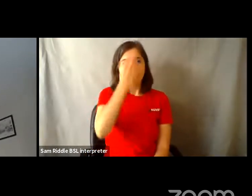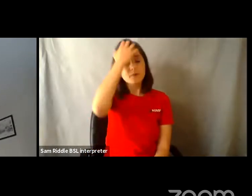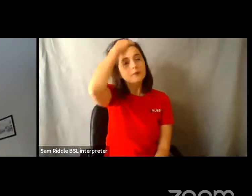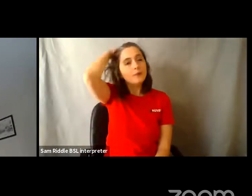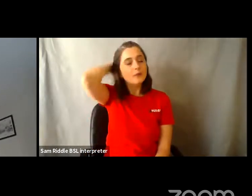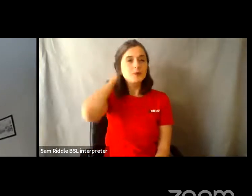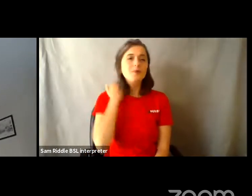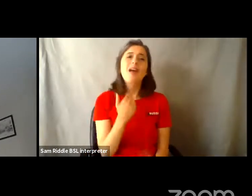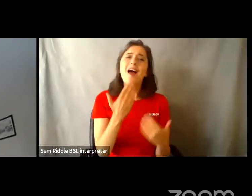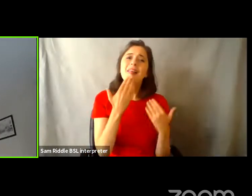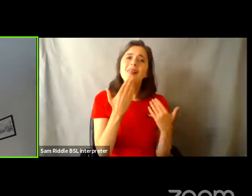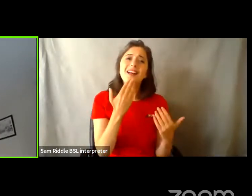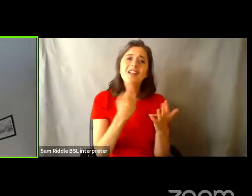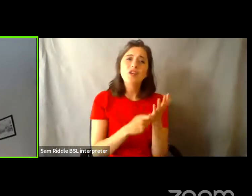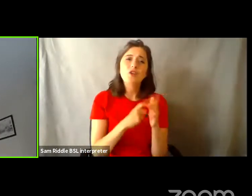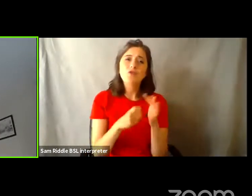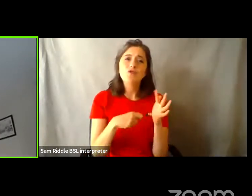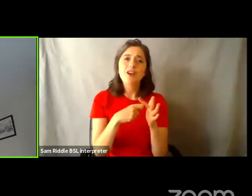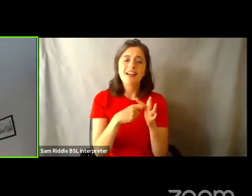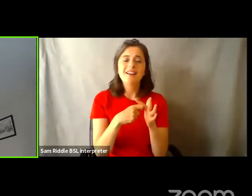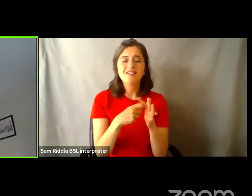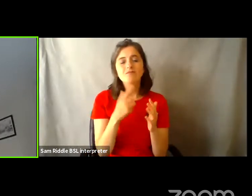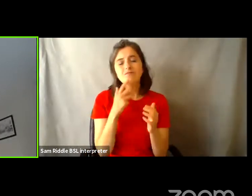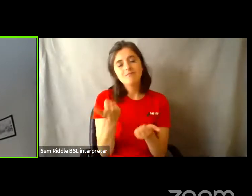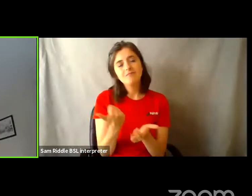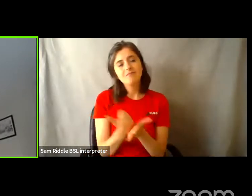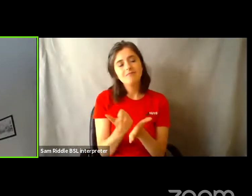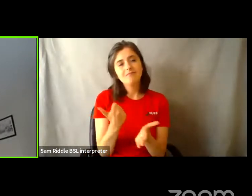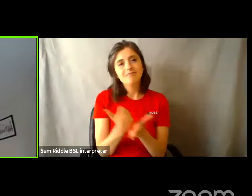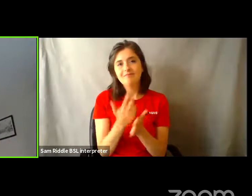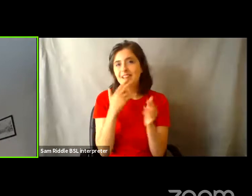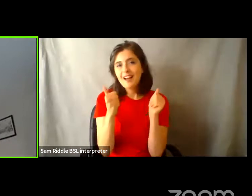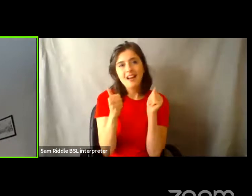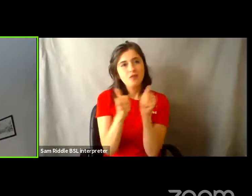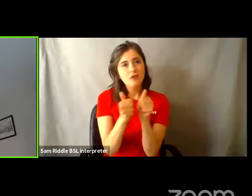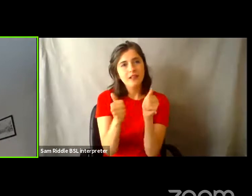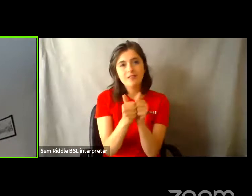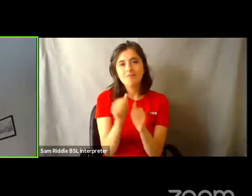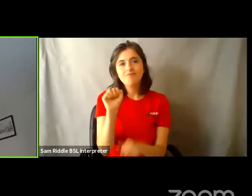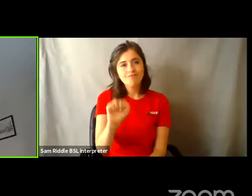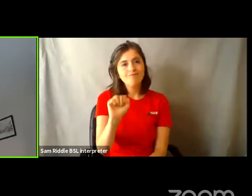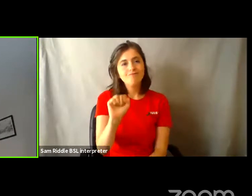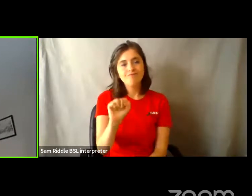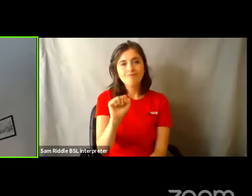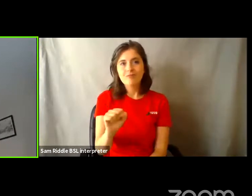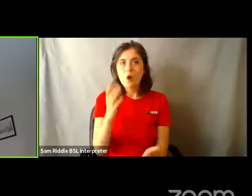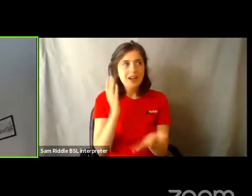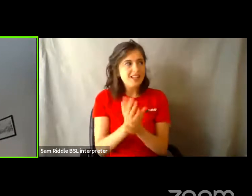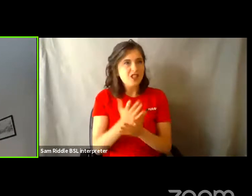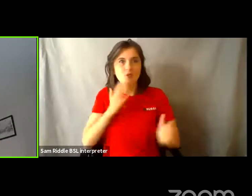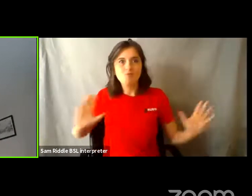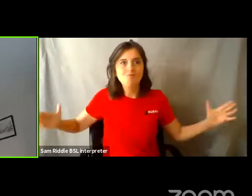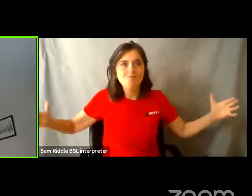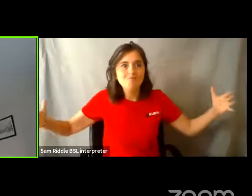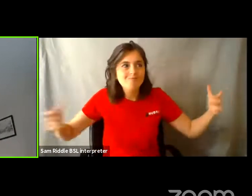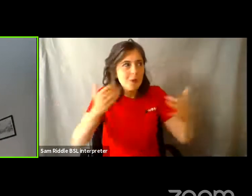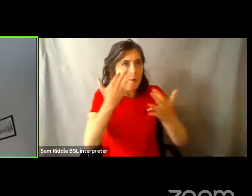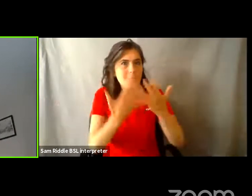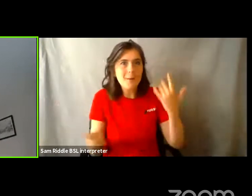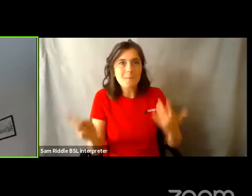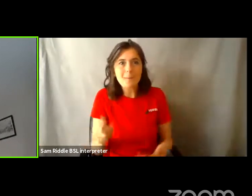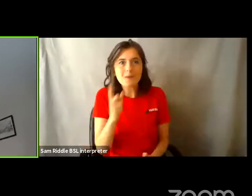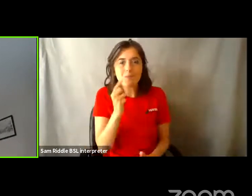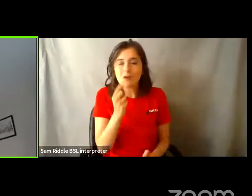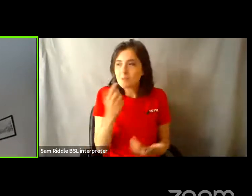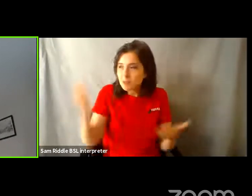Thank you, Rick. That was great. I think, like, I totally agree. Bringing in as many people as possible and being open to as many people as possible